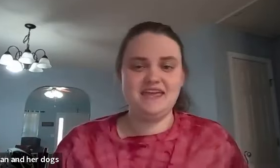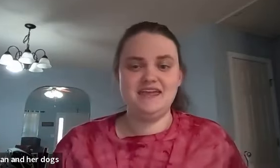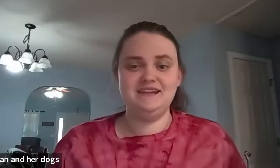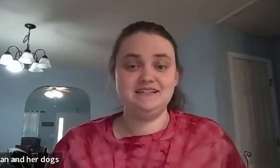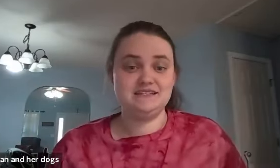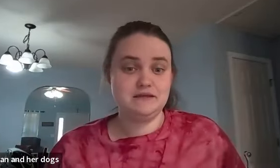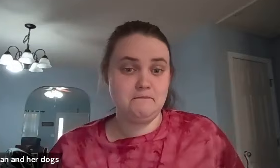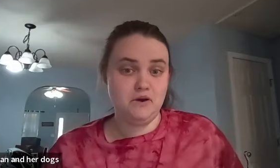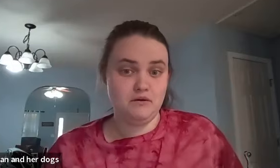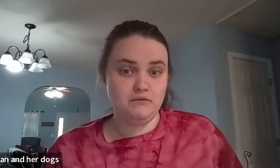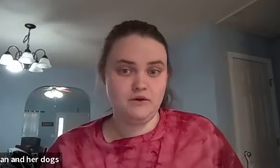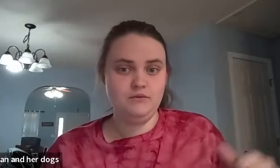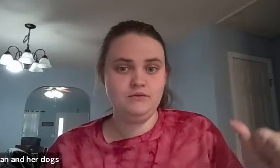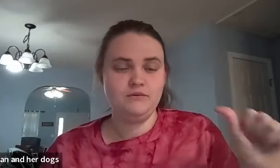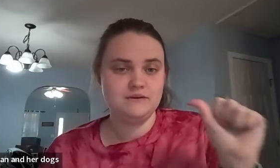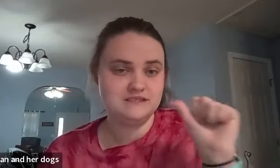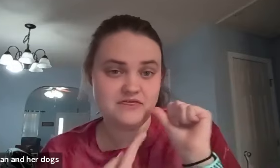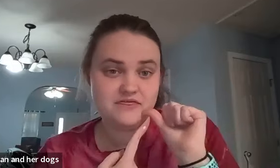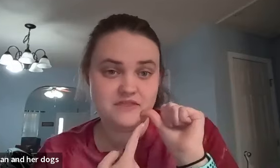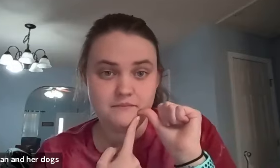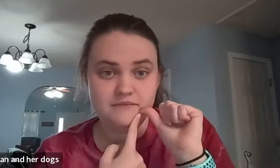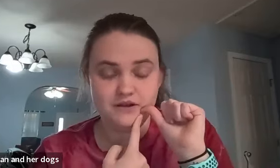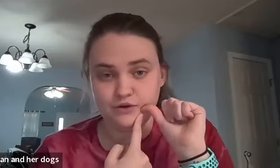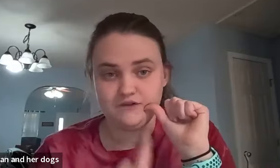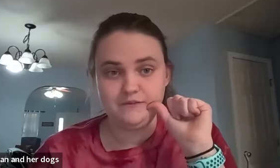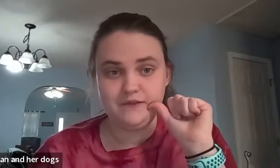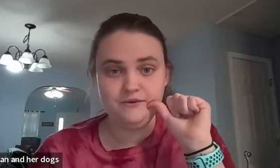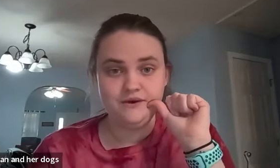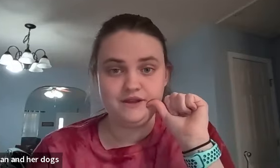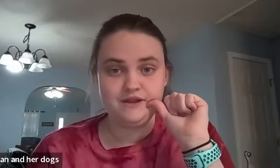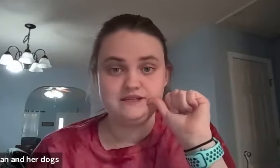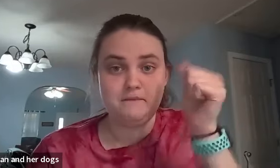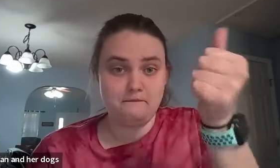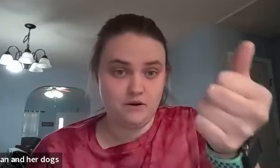then tomorrow, it's that thumb on our corner of our mouth, tomorrow,